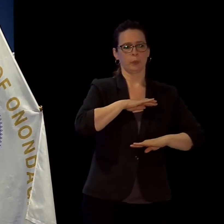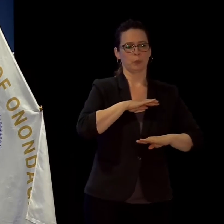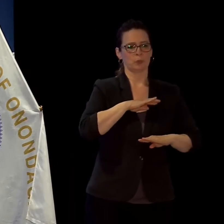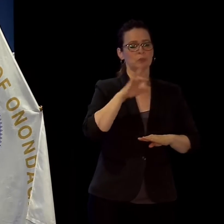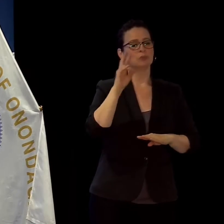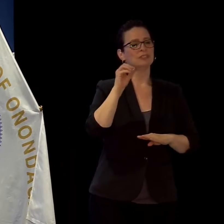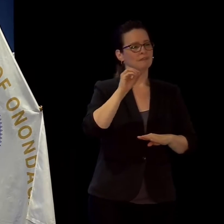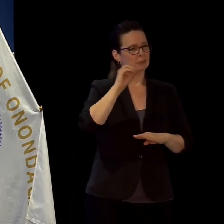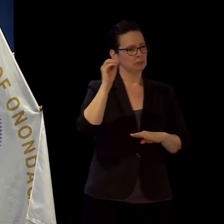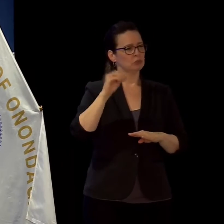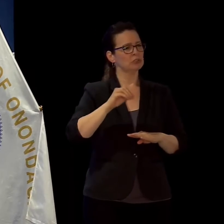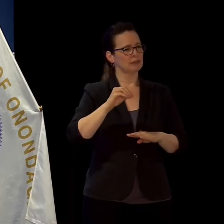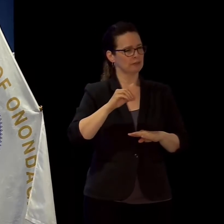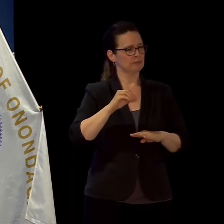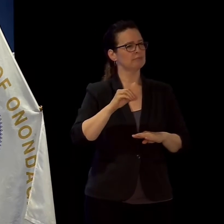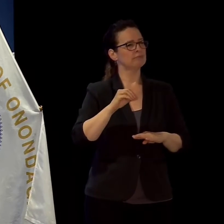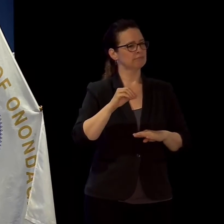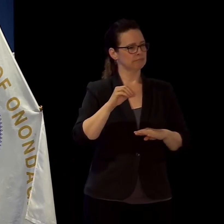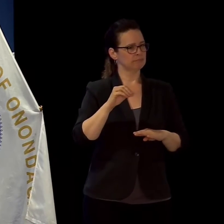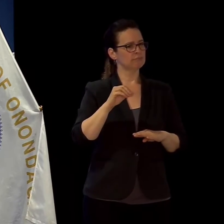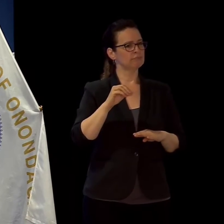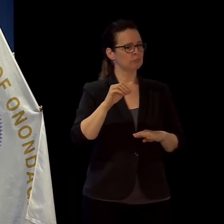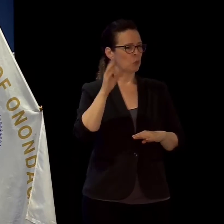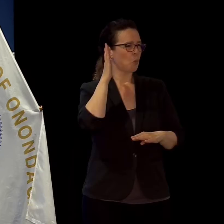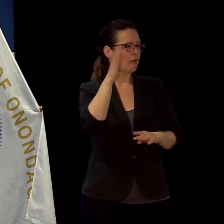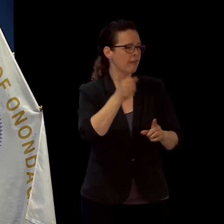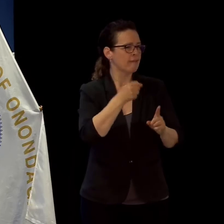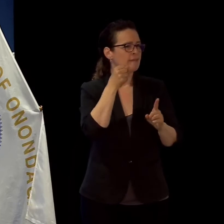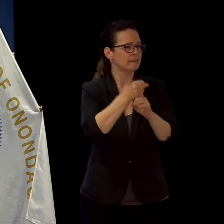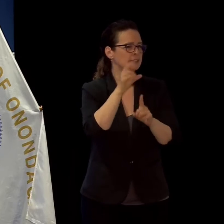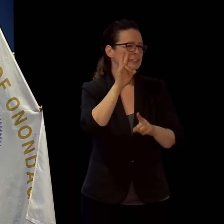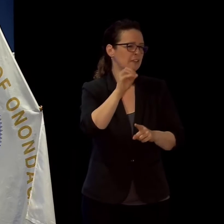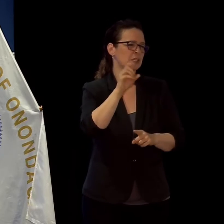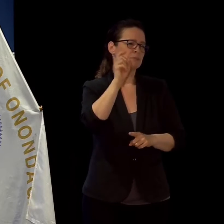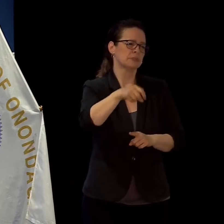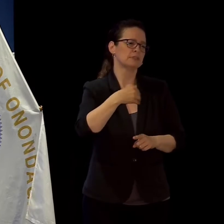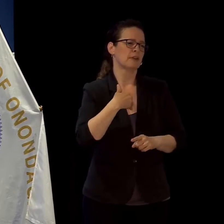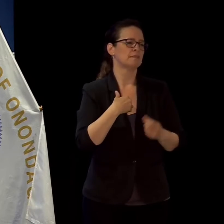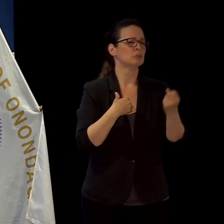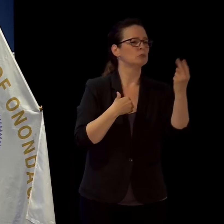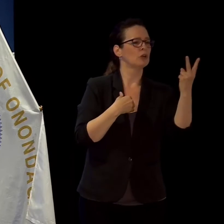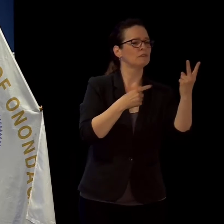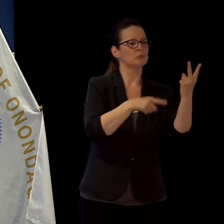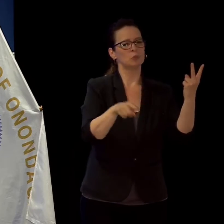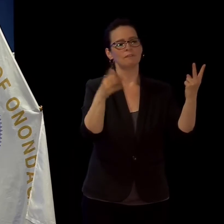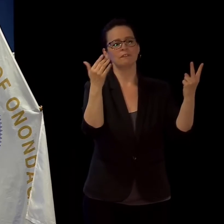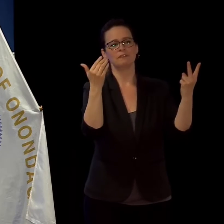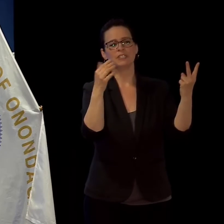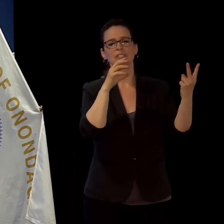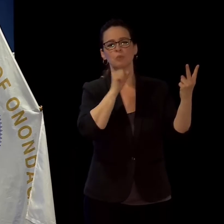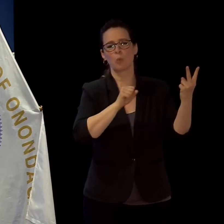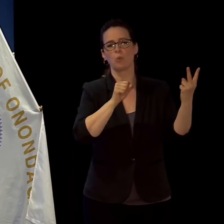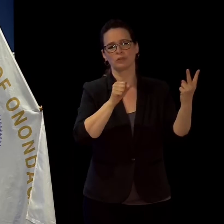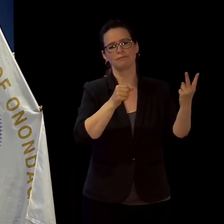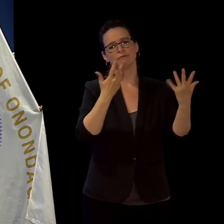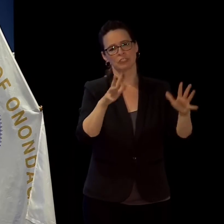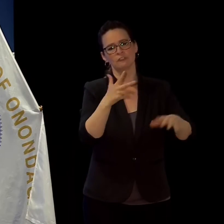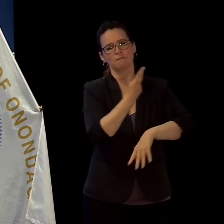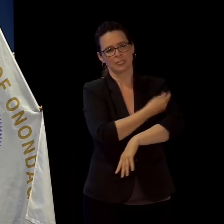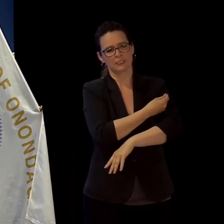you can get there until you open up the 12 to 15 year old eligibility. But we're getting